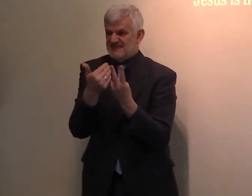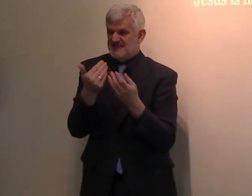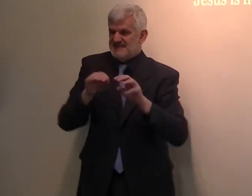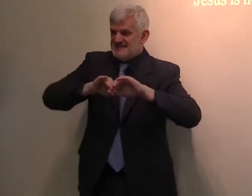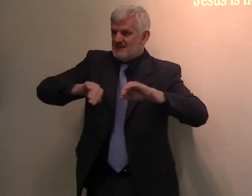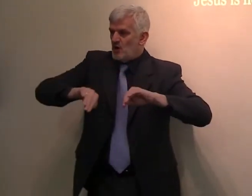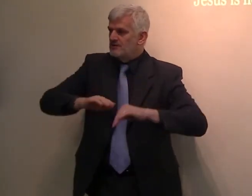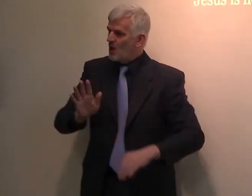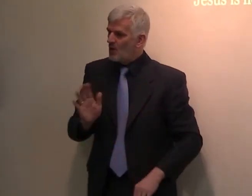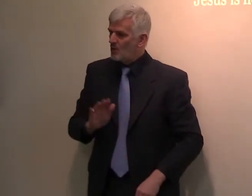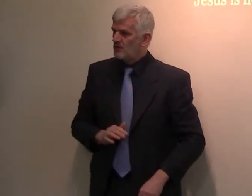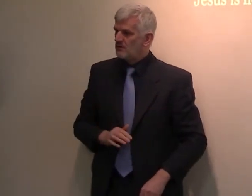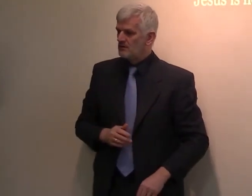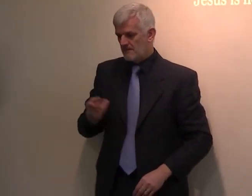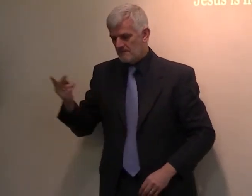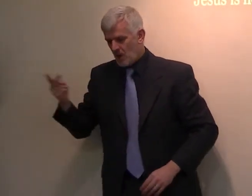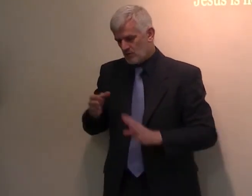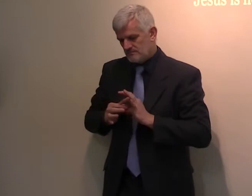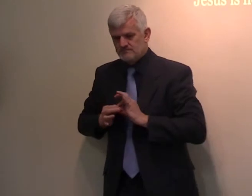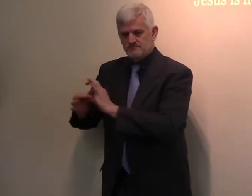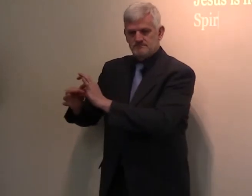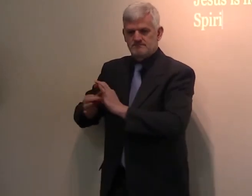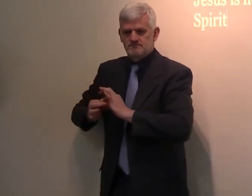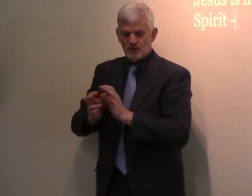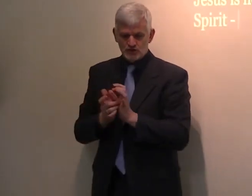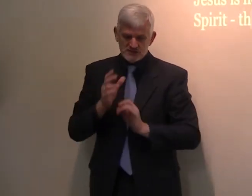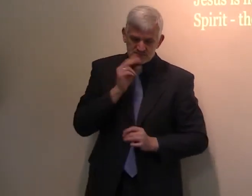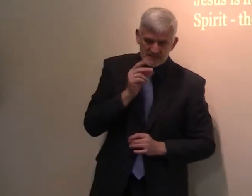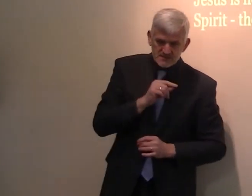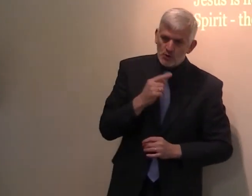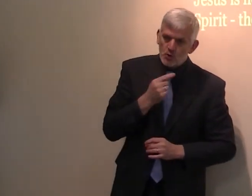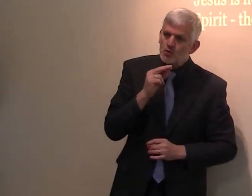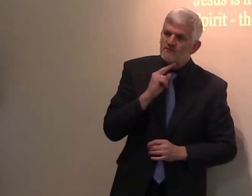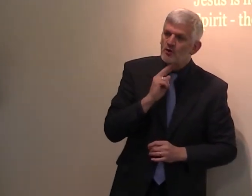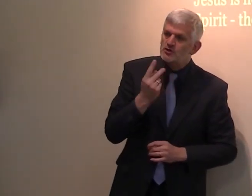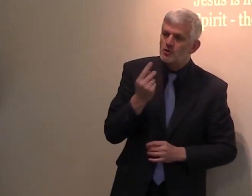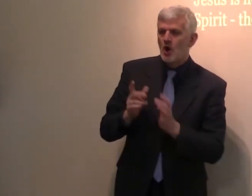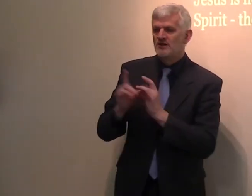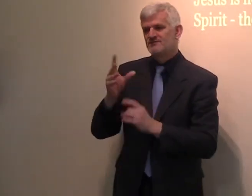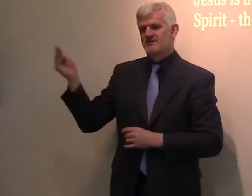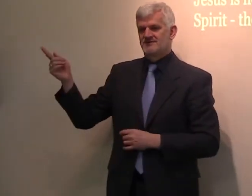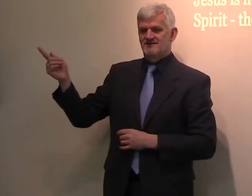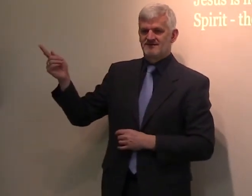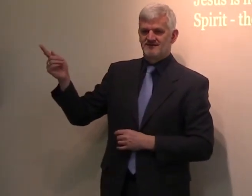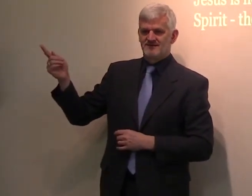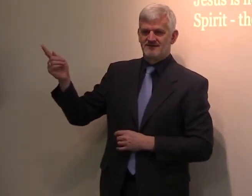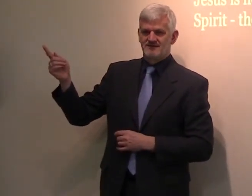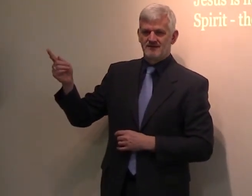Holy Spirit speaks. The Holy Spirit is his spirit. So that's why we trust in the